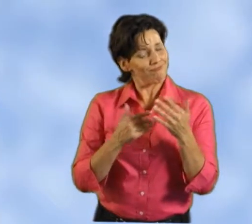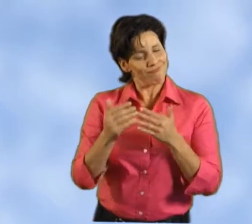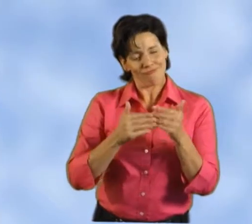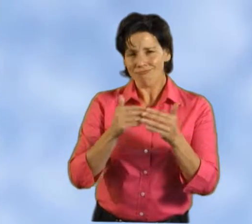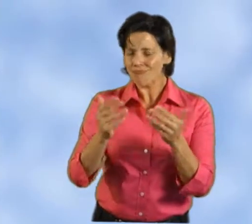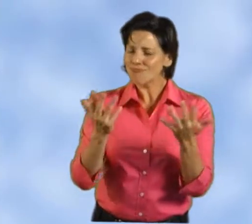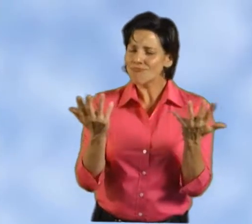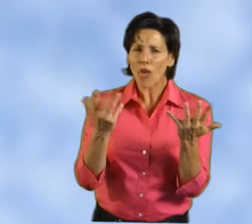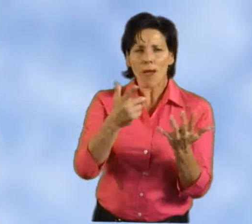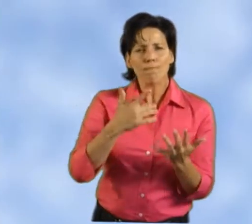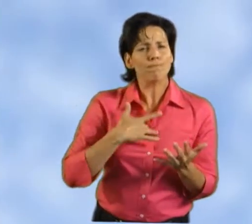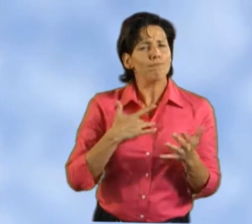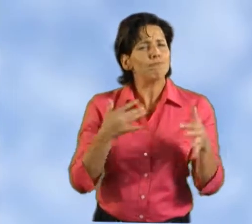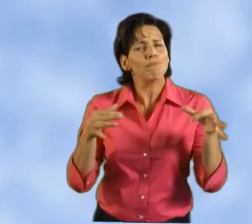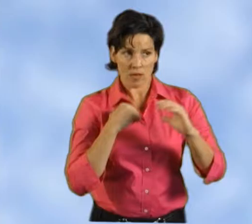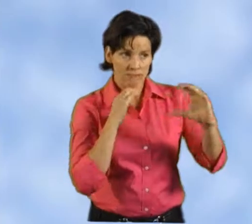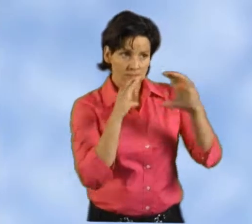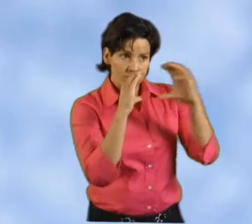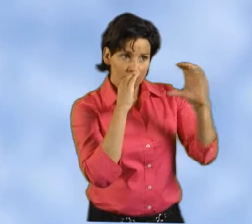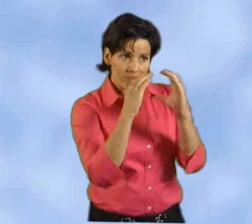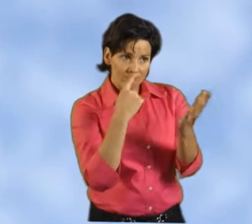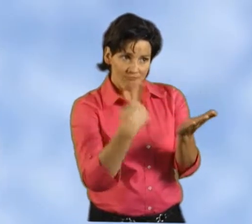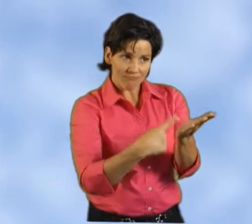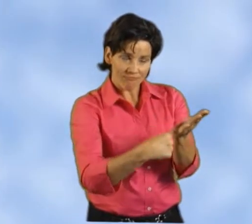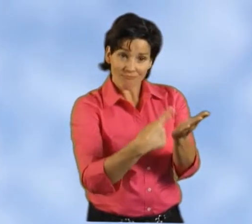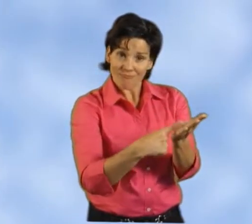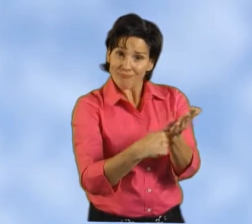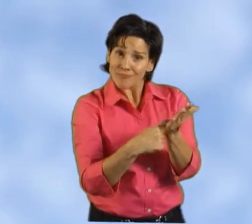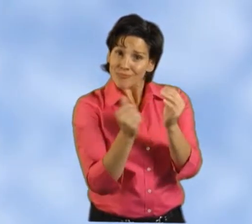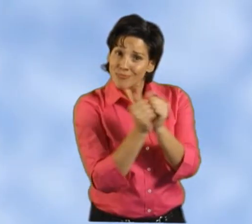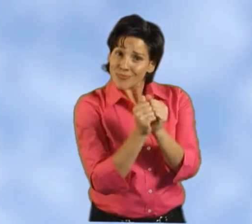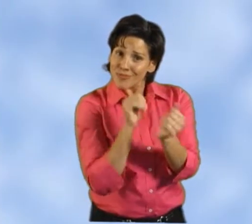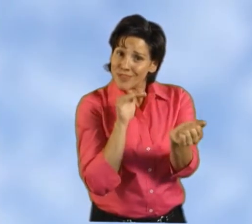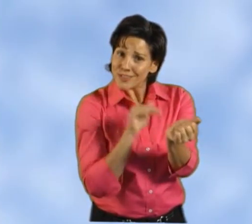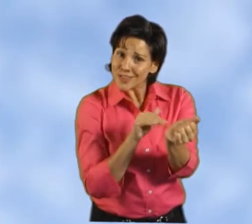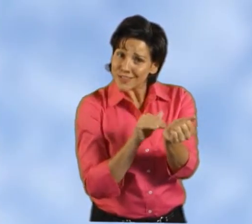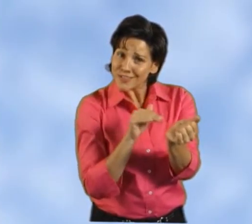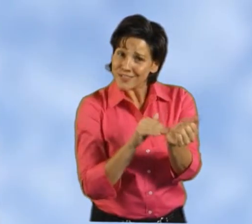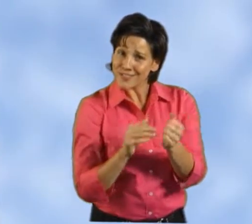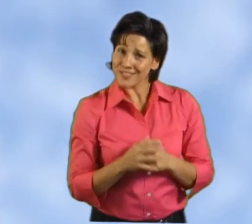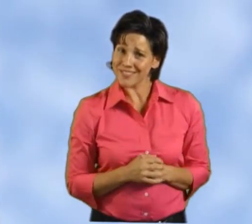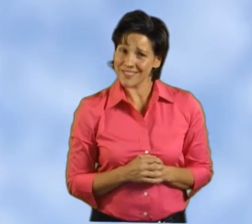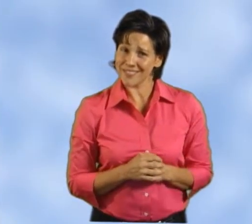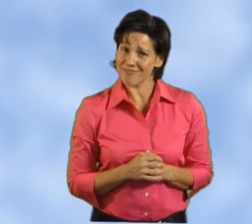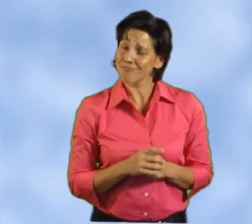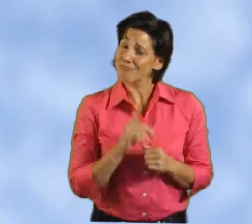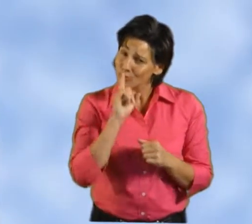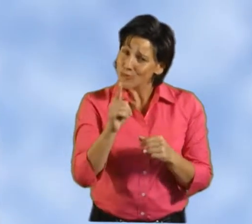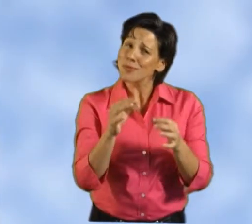we described the steps every deaf and hard of hearing woman should take